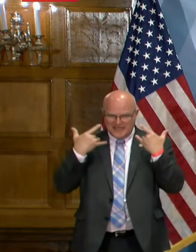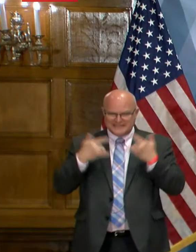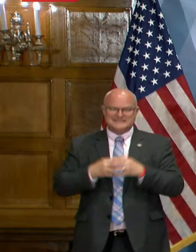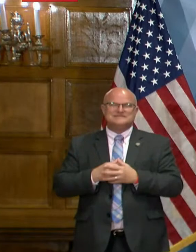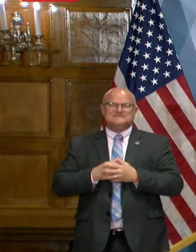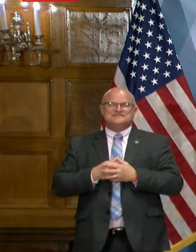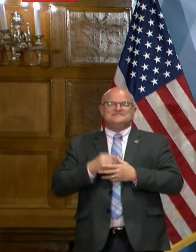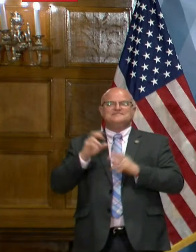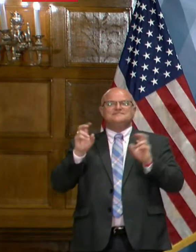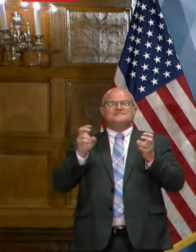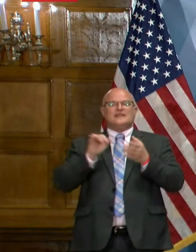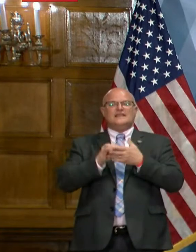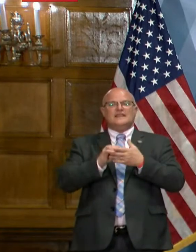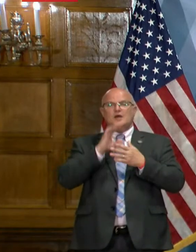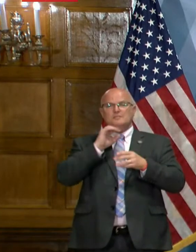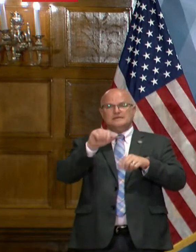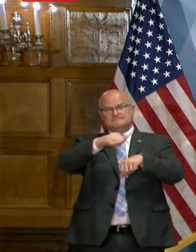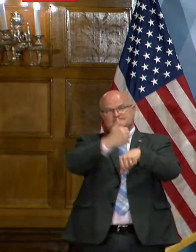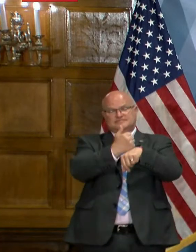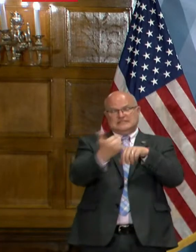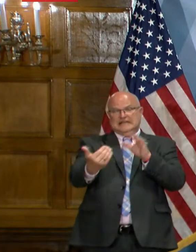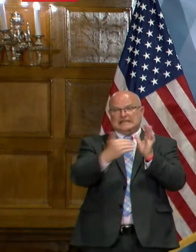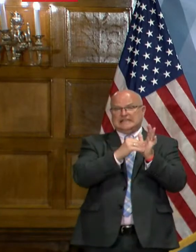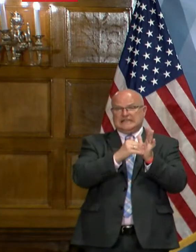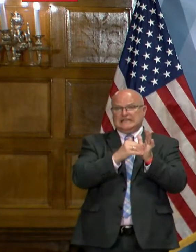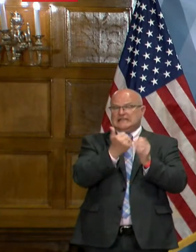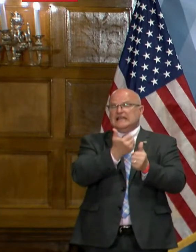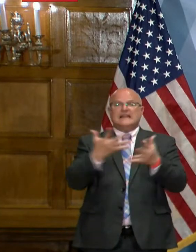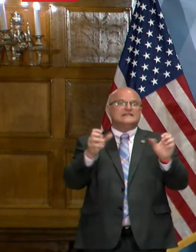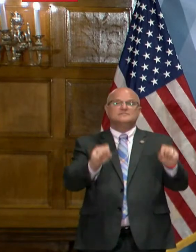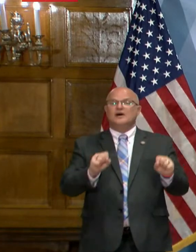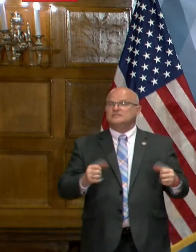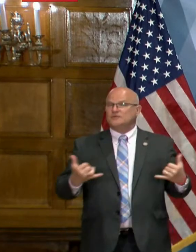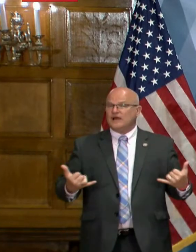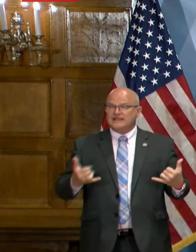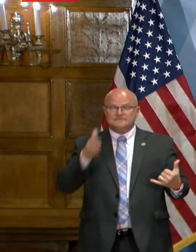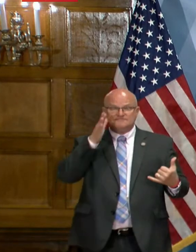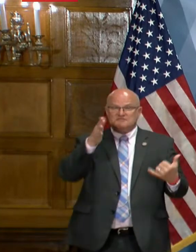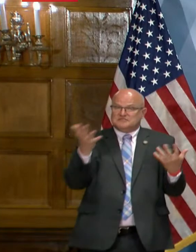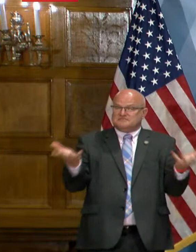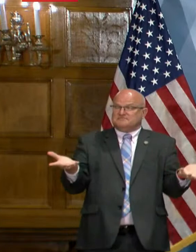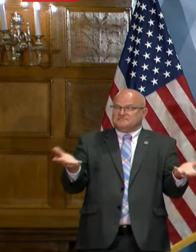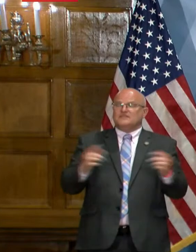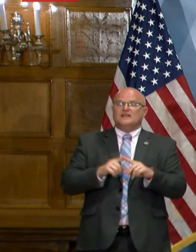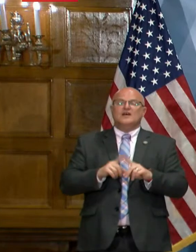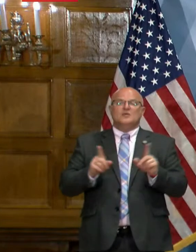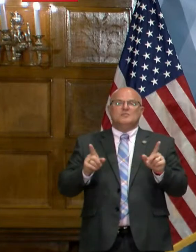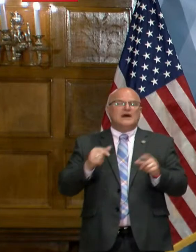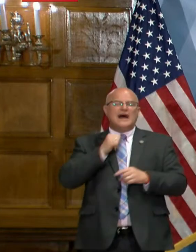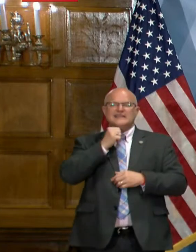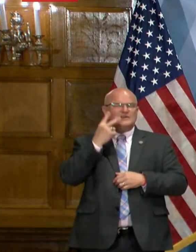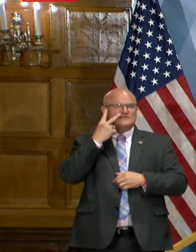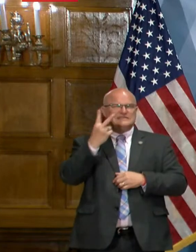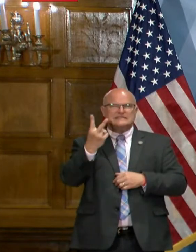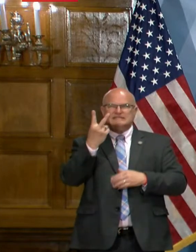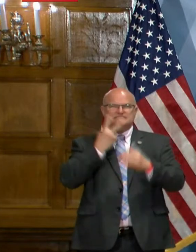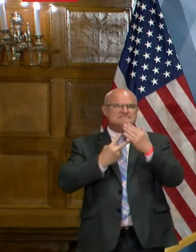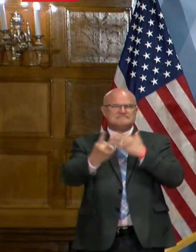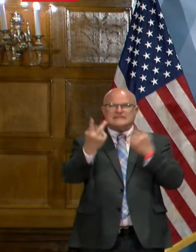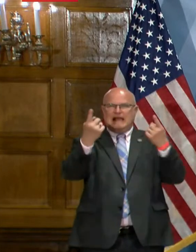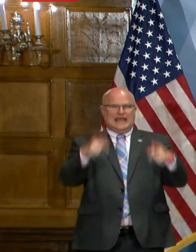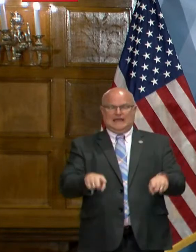whether that would ever be reinstated, anything is possible in the future, but I don't see that